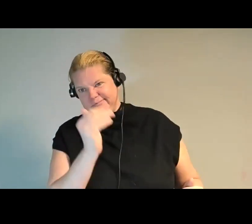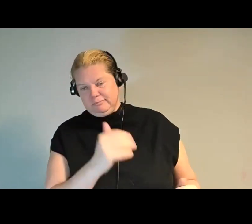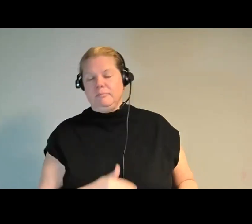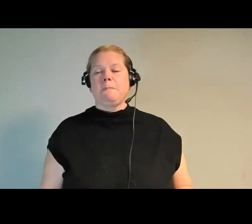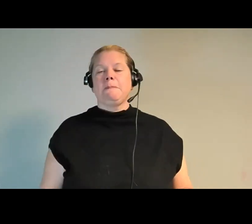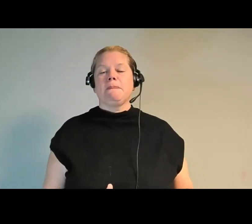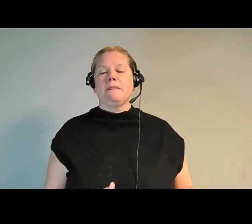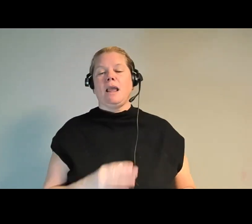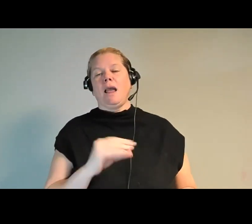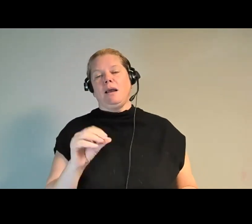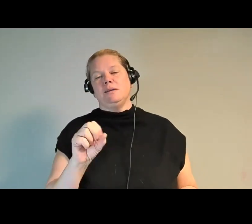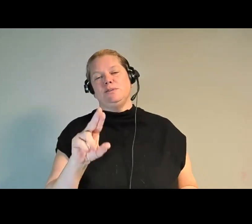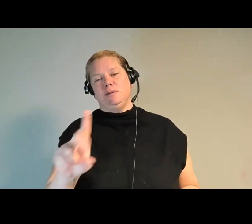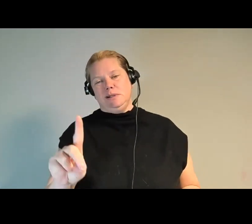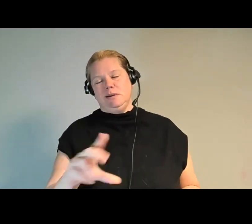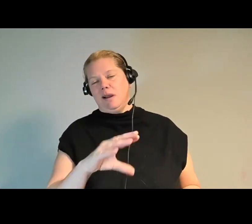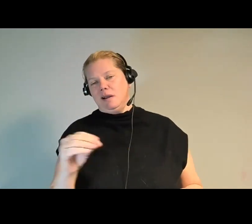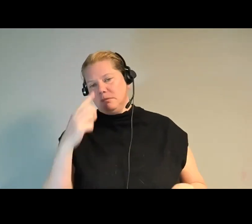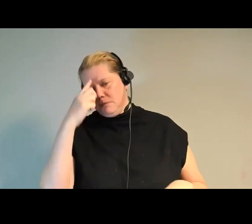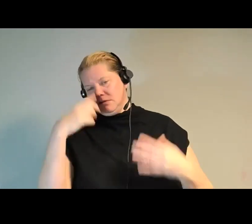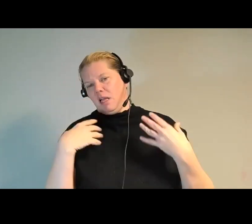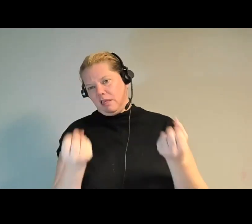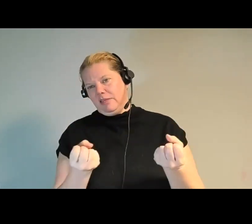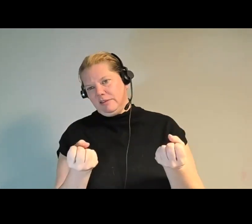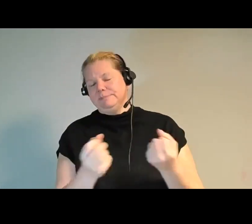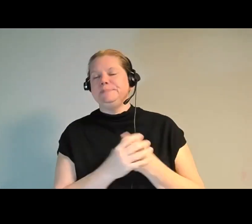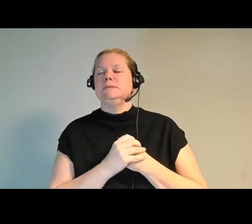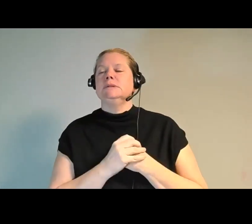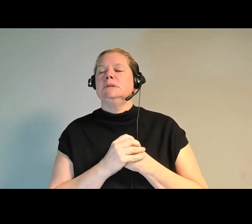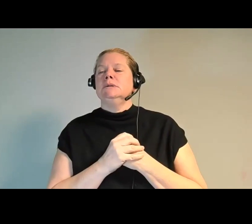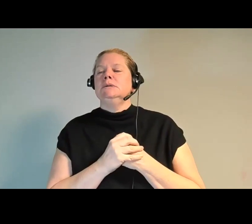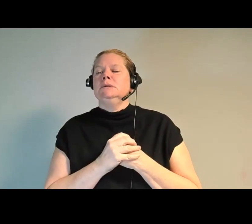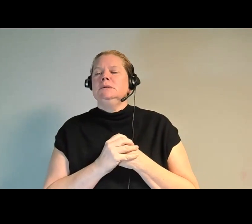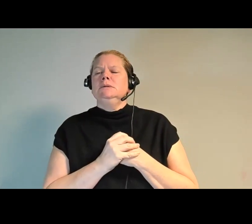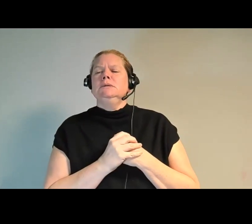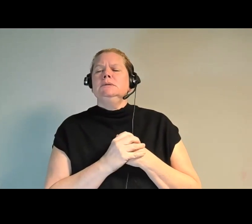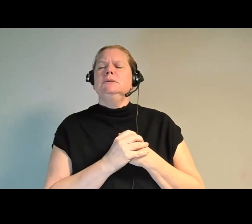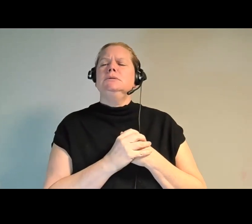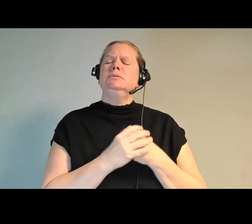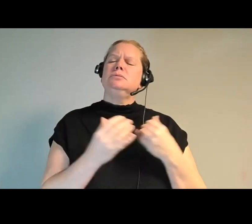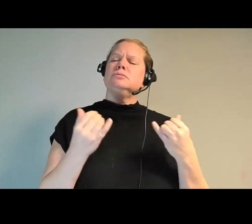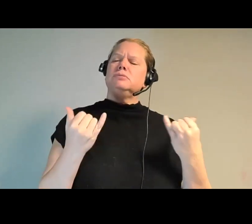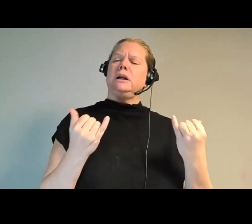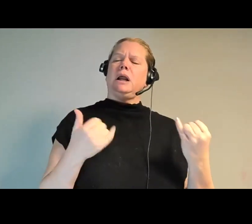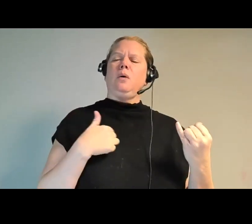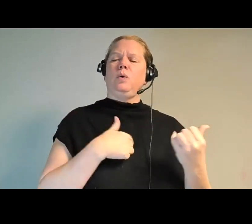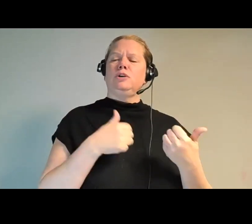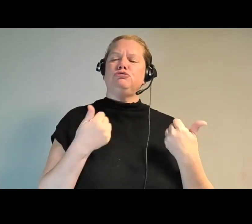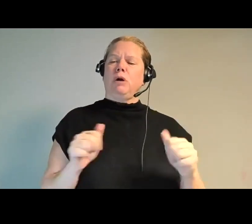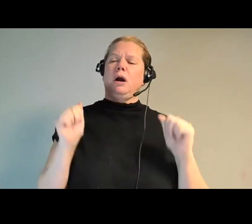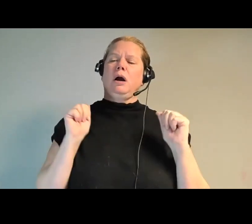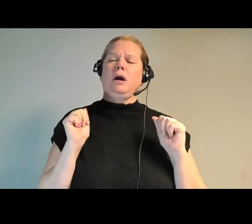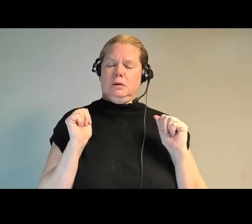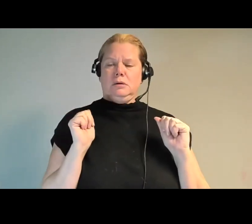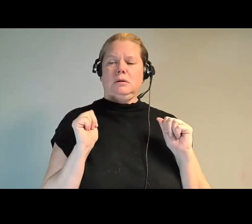area is substance use and mental health. So, so one thing we're trying to do this time around is to have